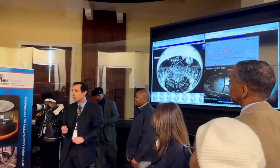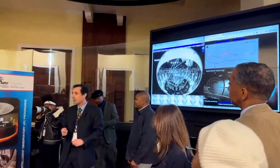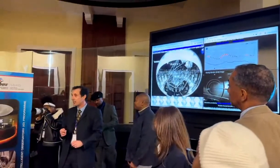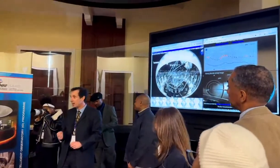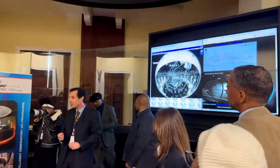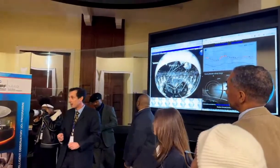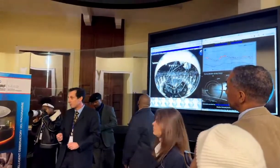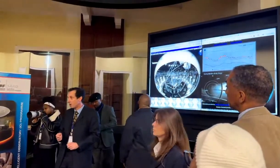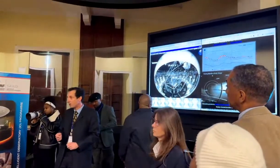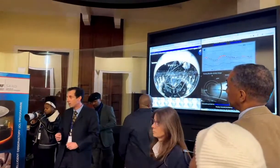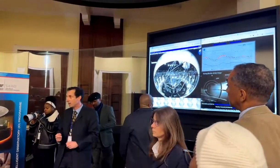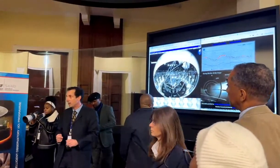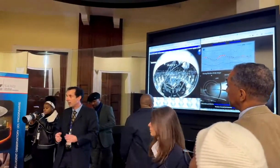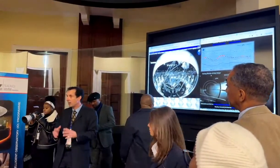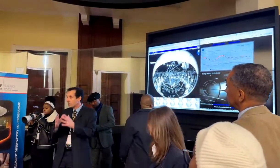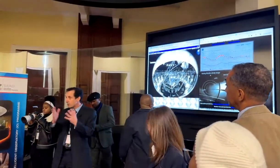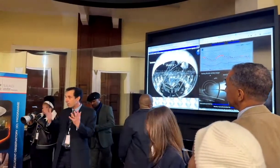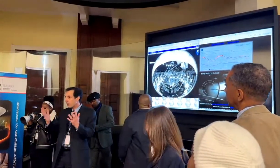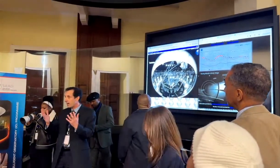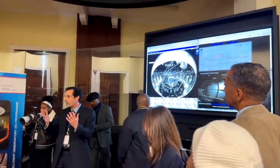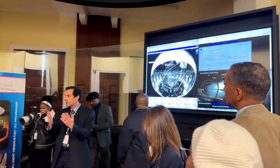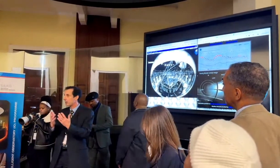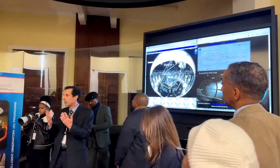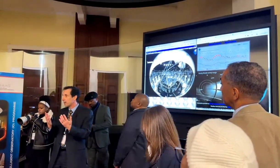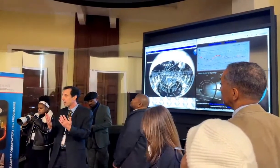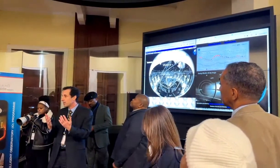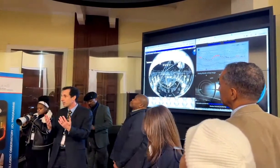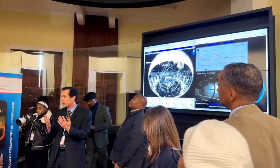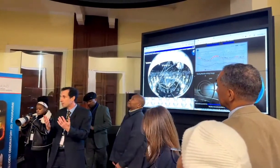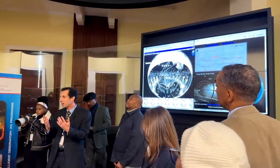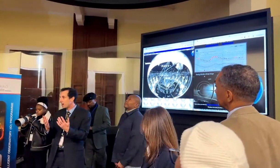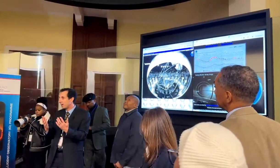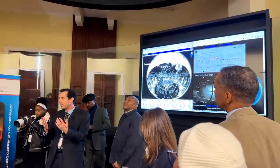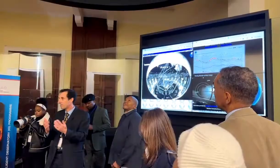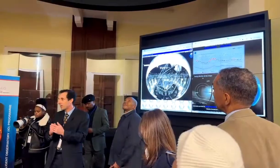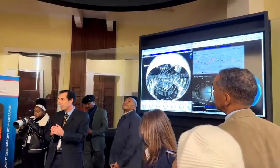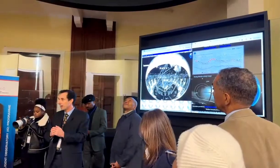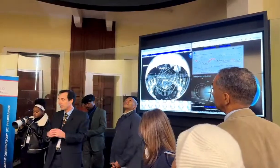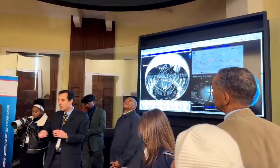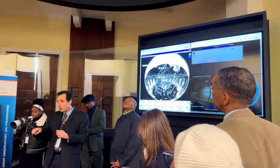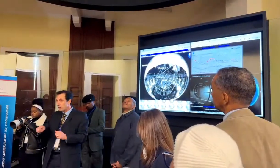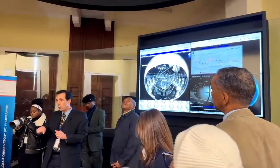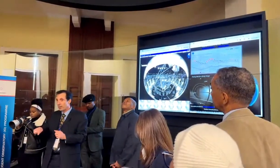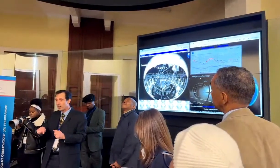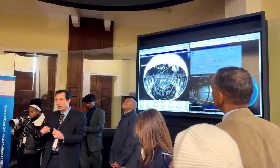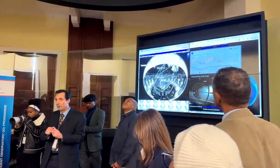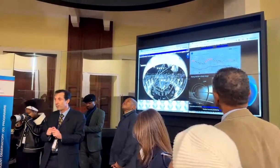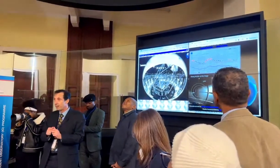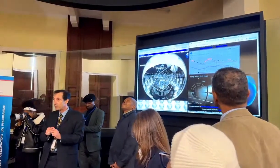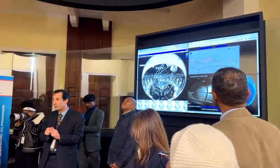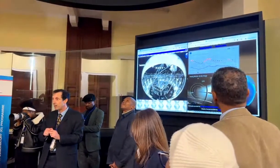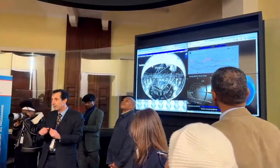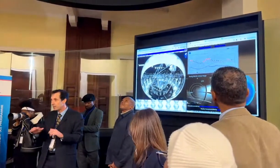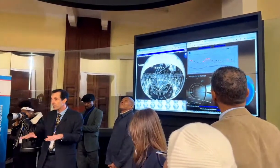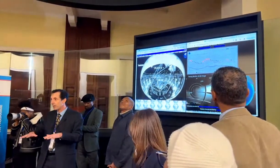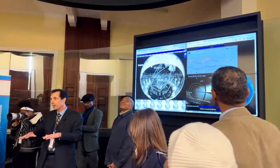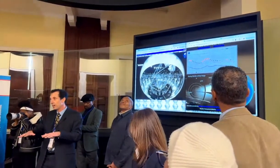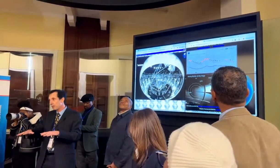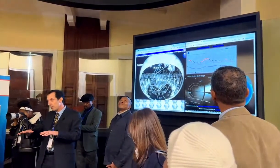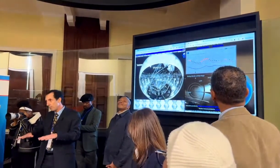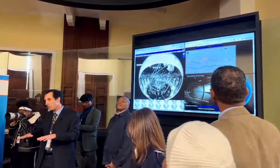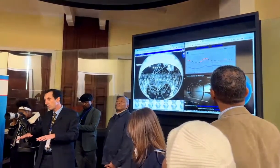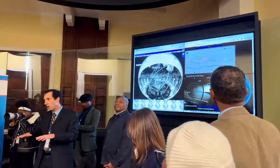camera turns into nighttime mode and displays the nighttime sky. And one of the neat things about